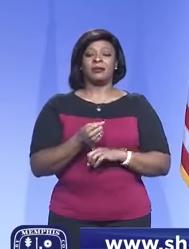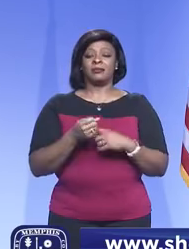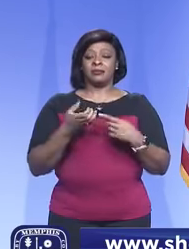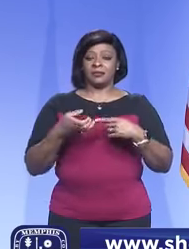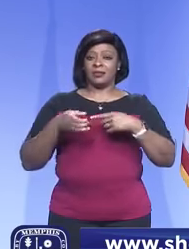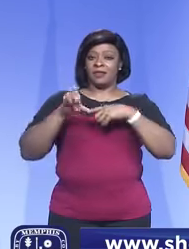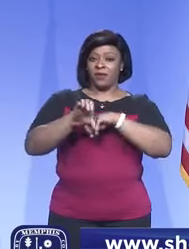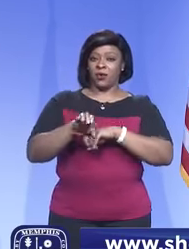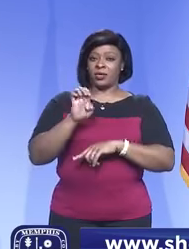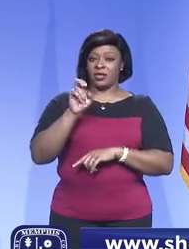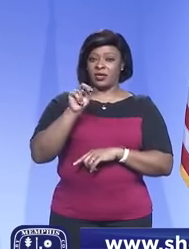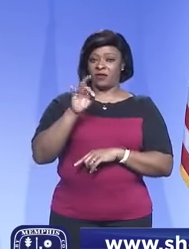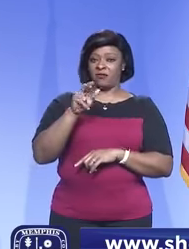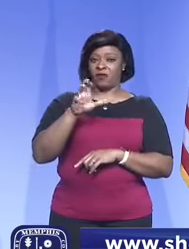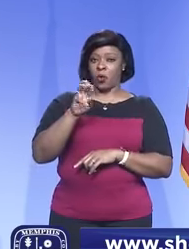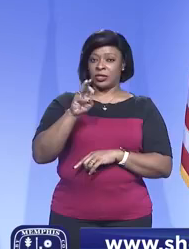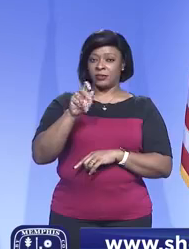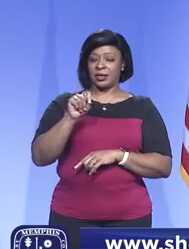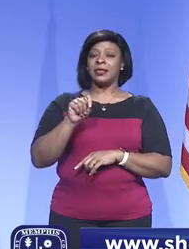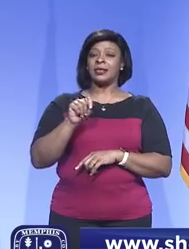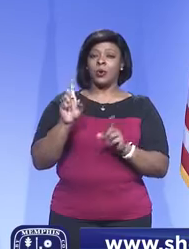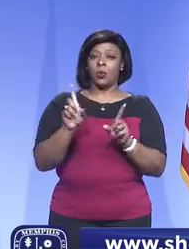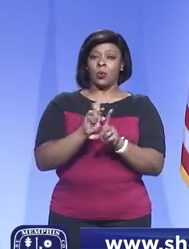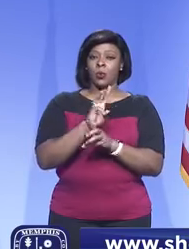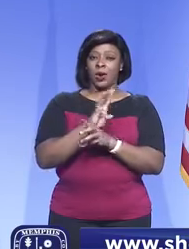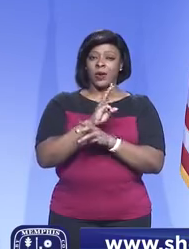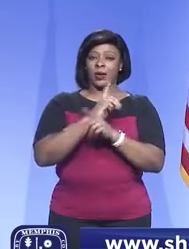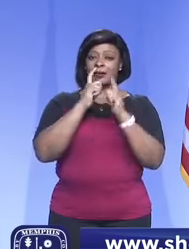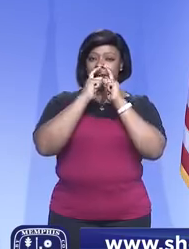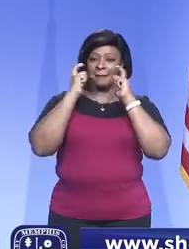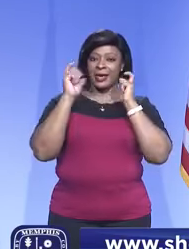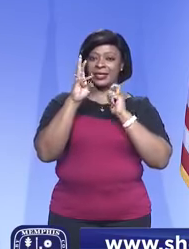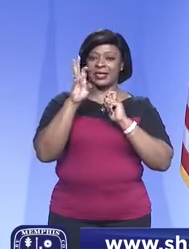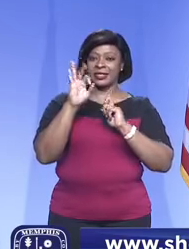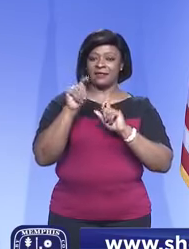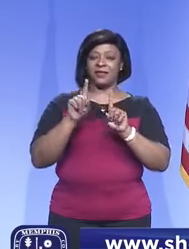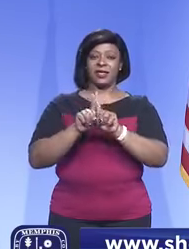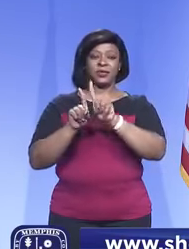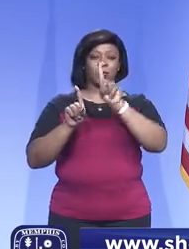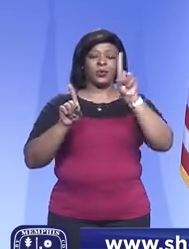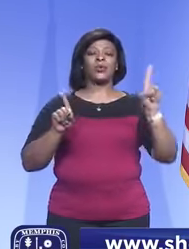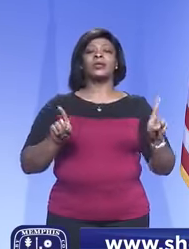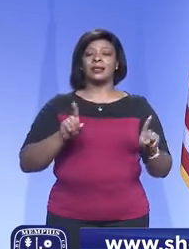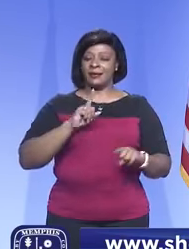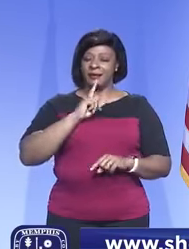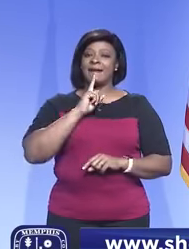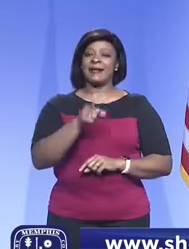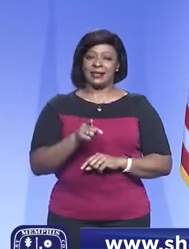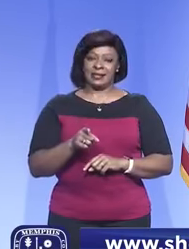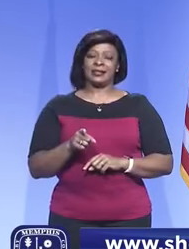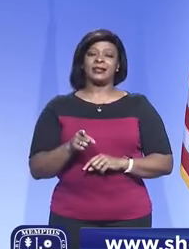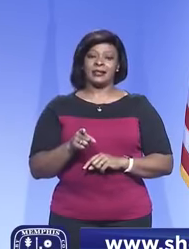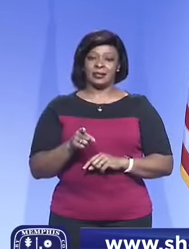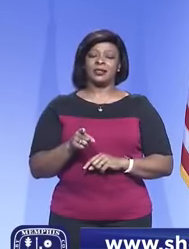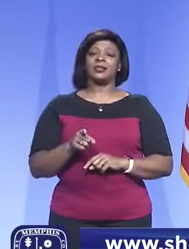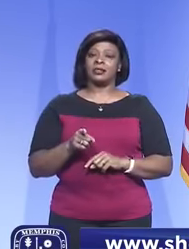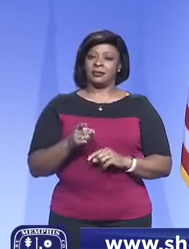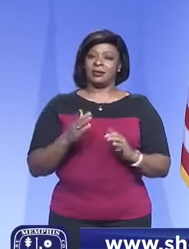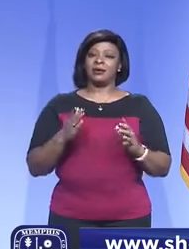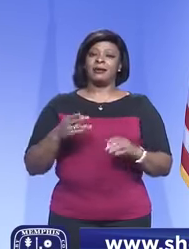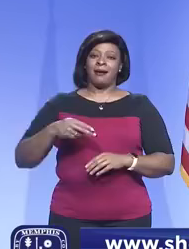enforcement of wearing masks and 6 feet social distancing would be